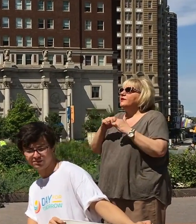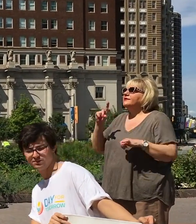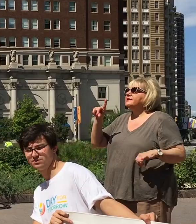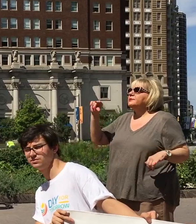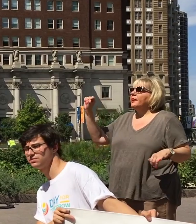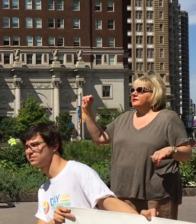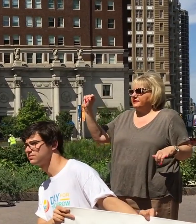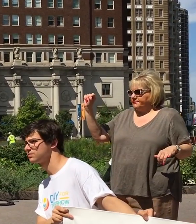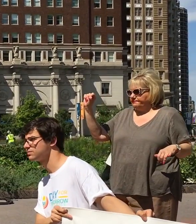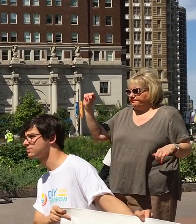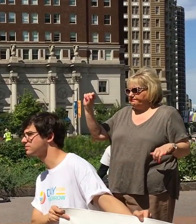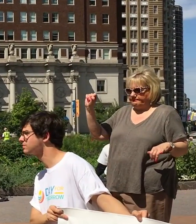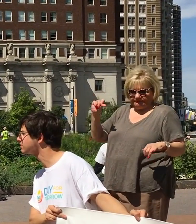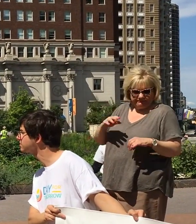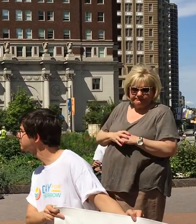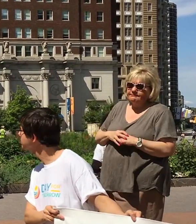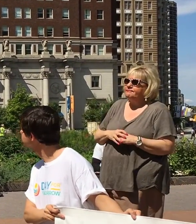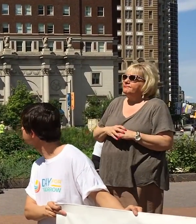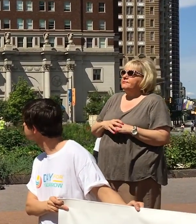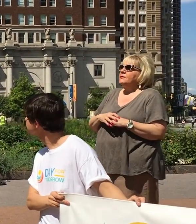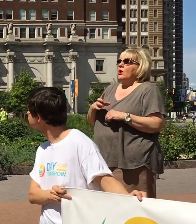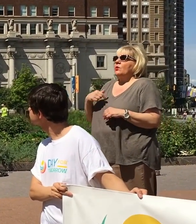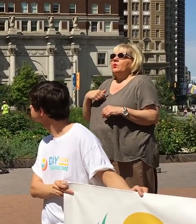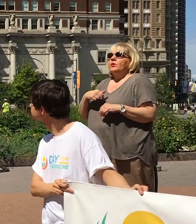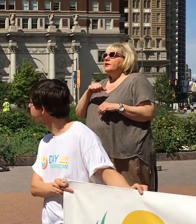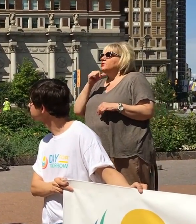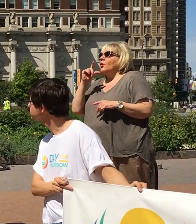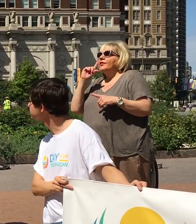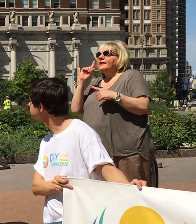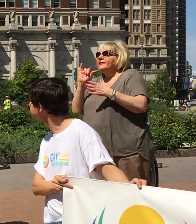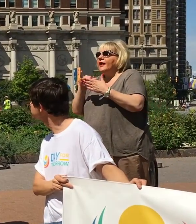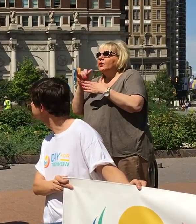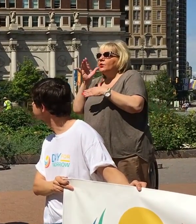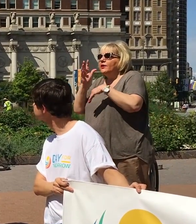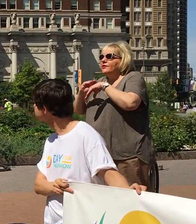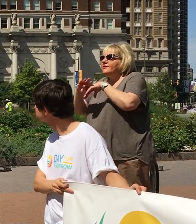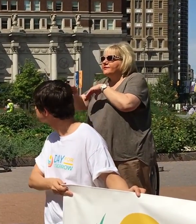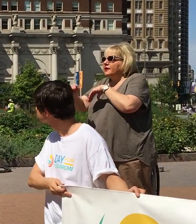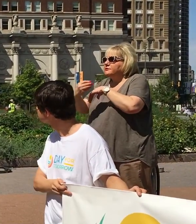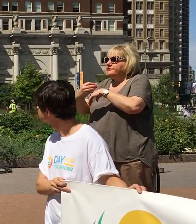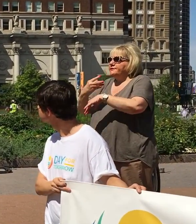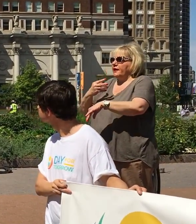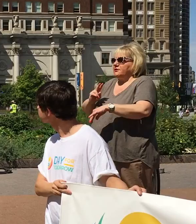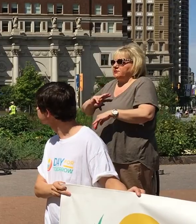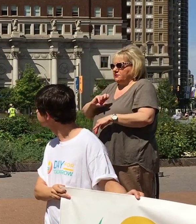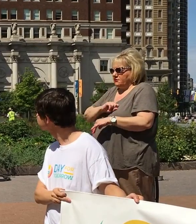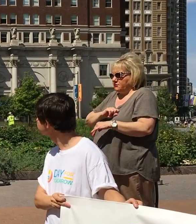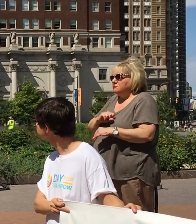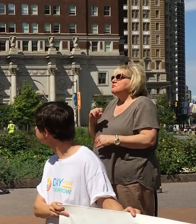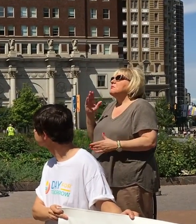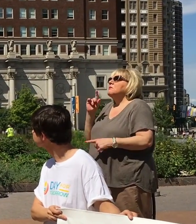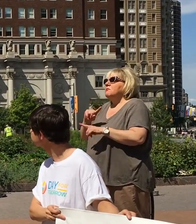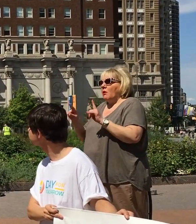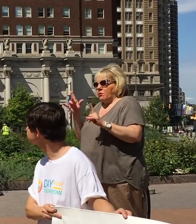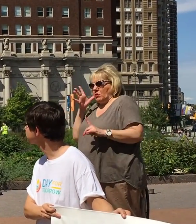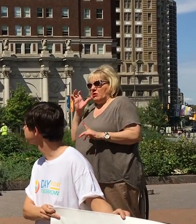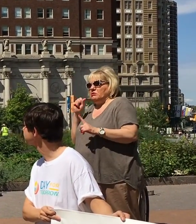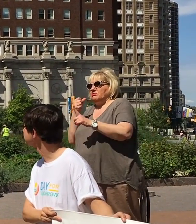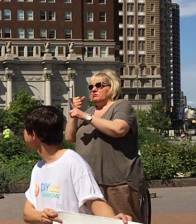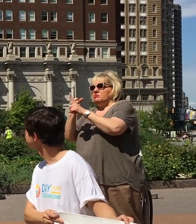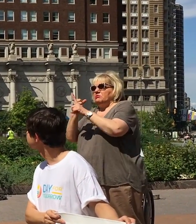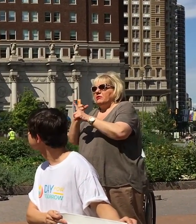We don't always think that that will affect us, but it affects our brothers, our sisters, our families